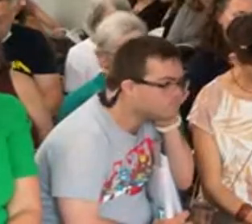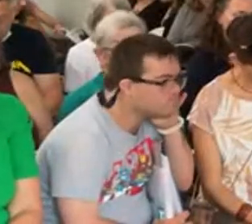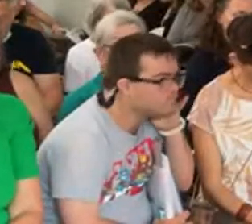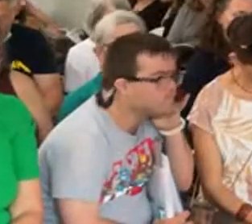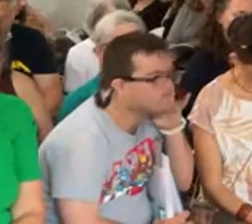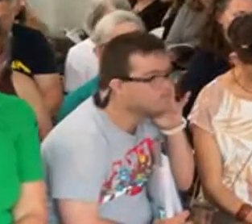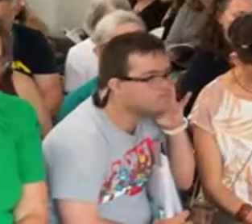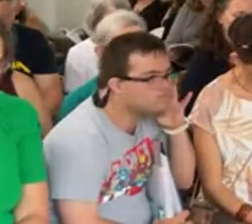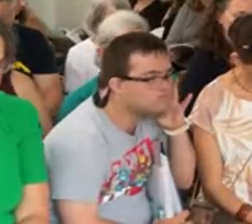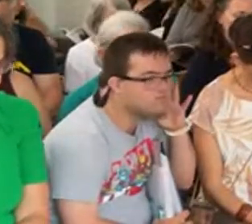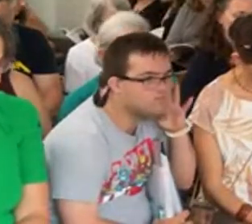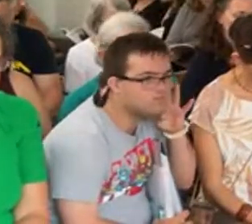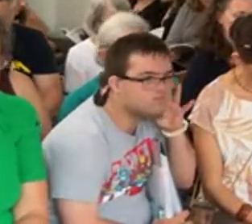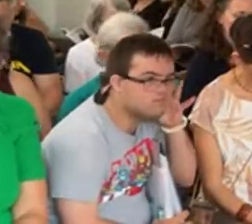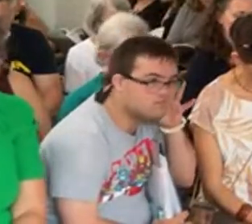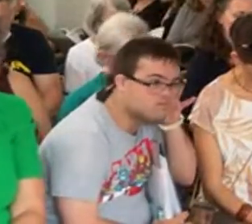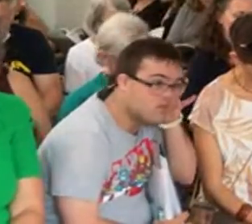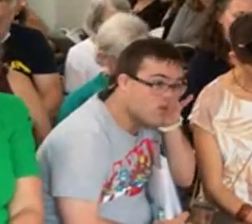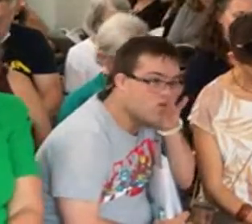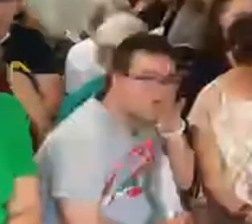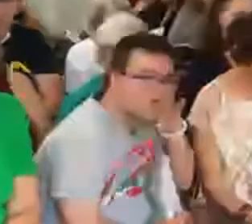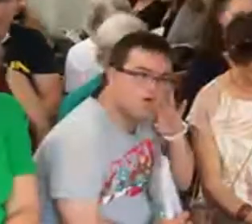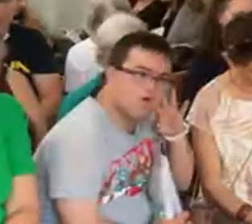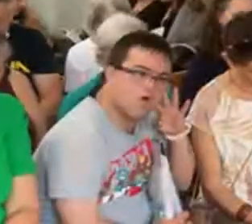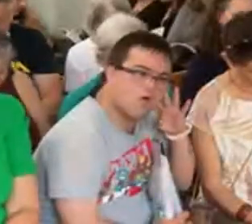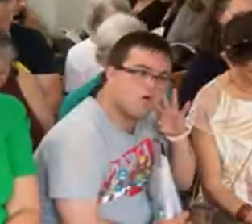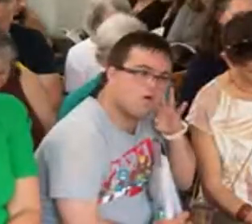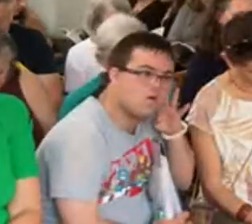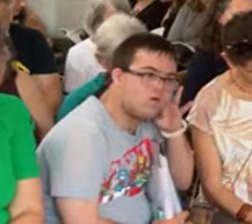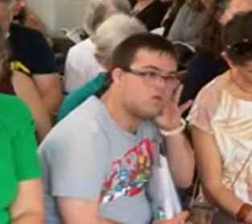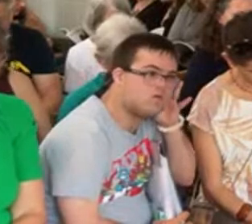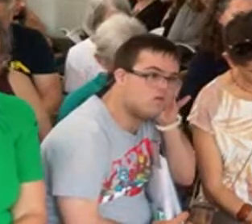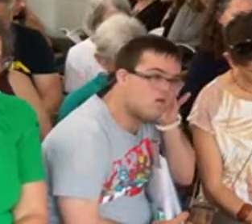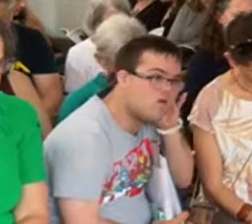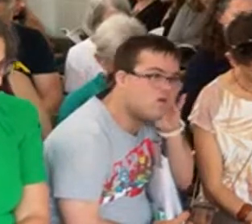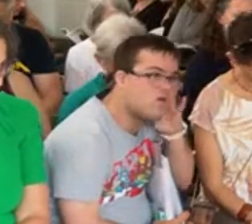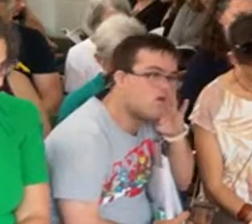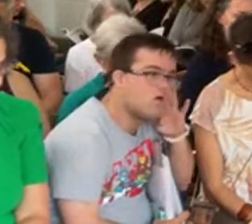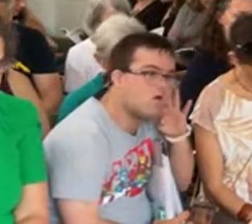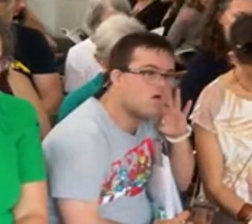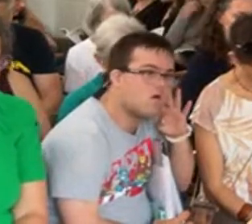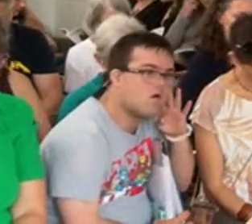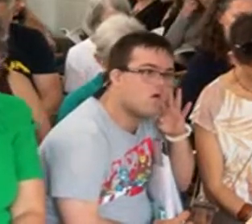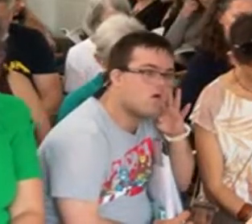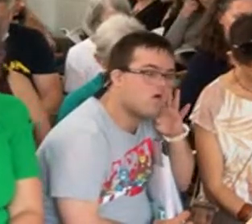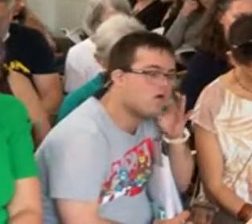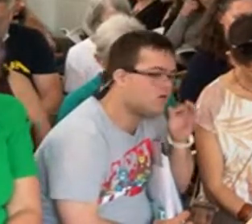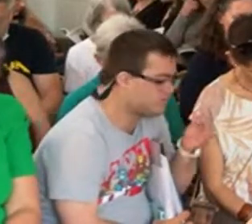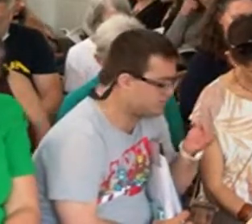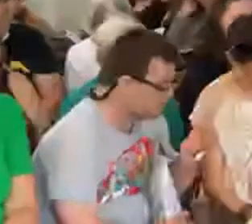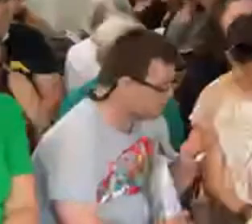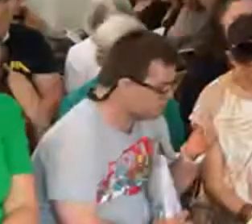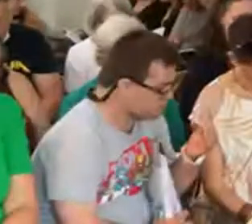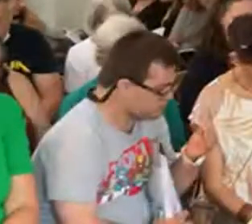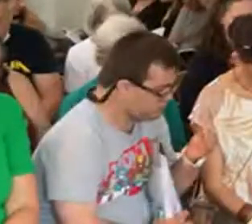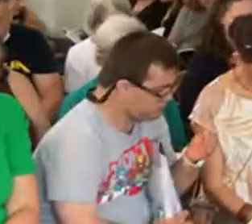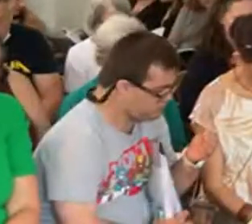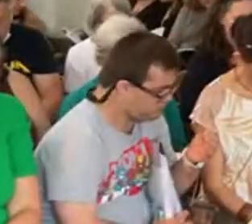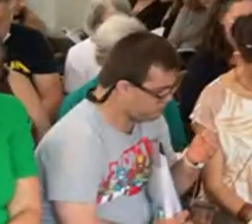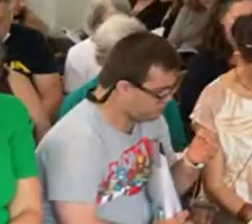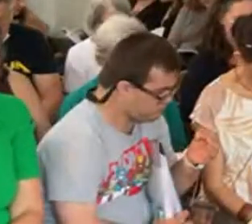shape of our child. Soldiers drag Peter up the stairs, and homeless dying Venus